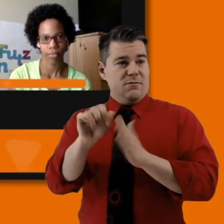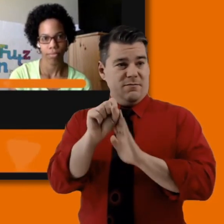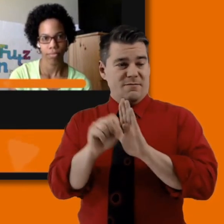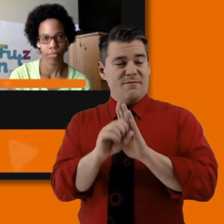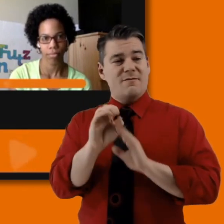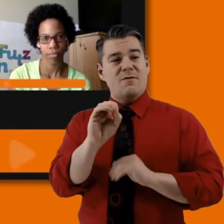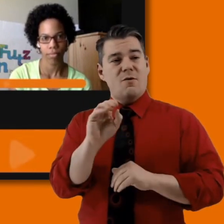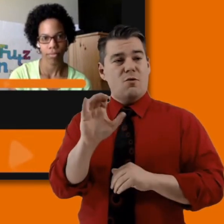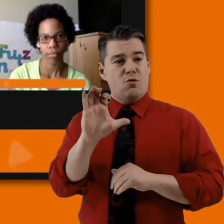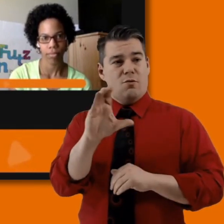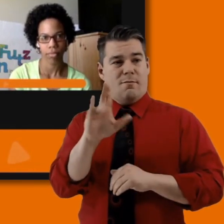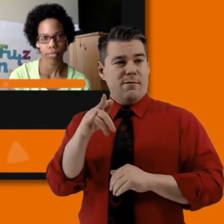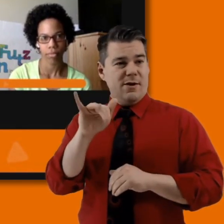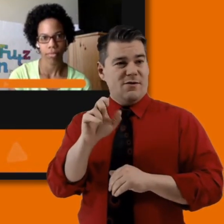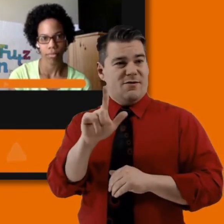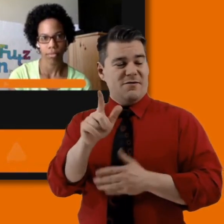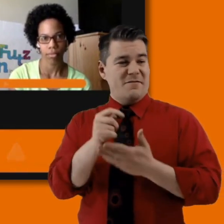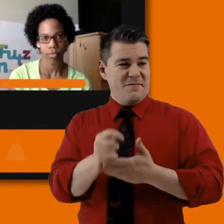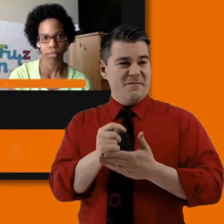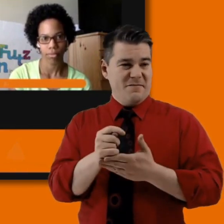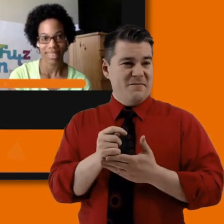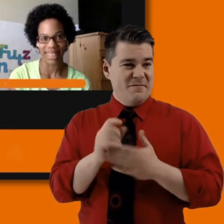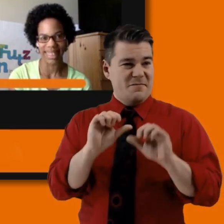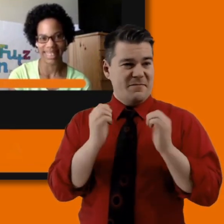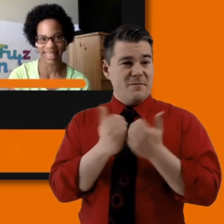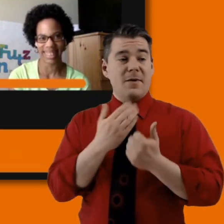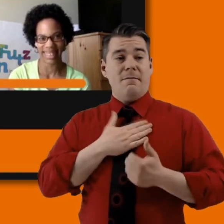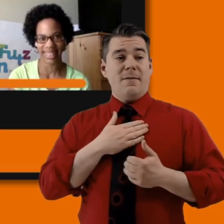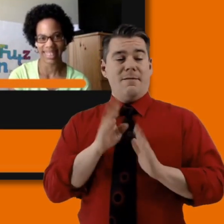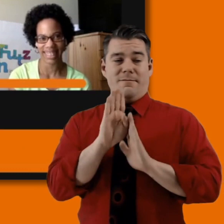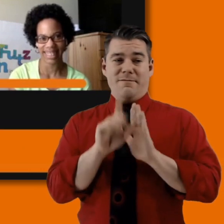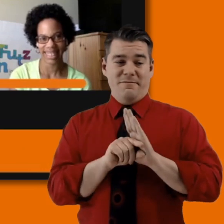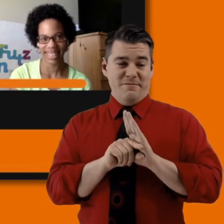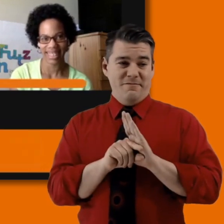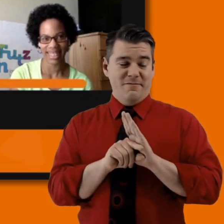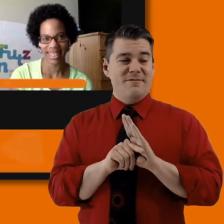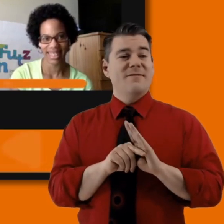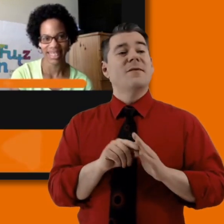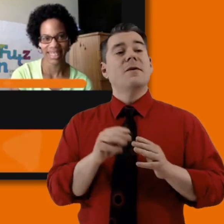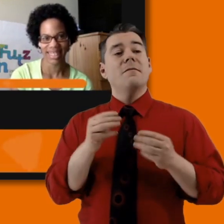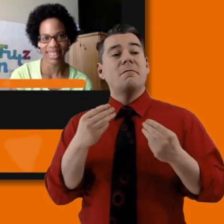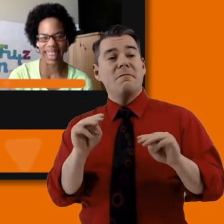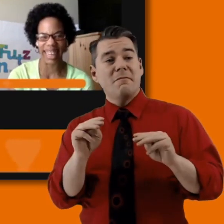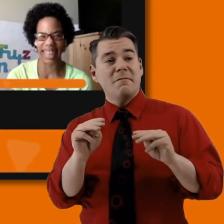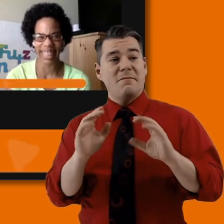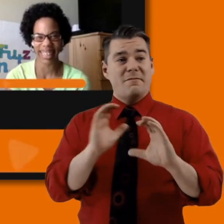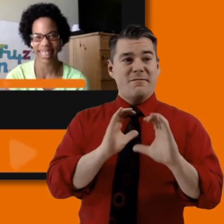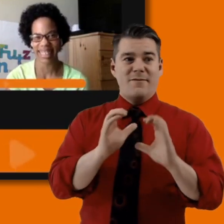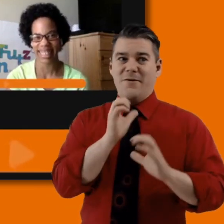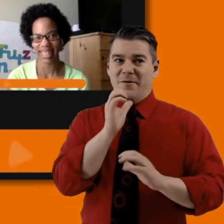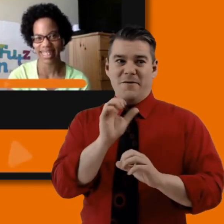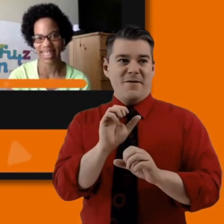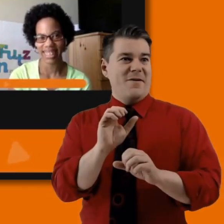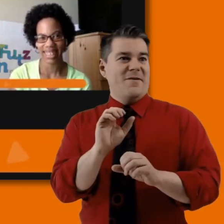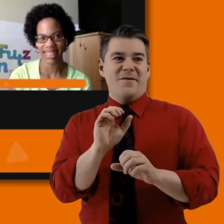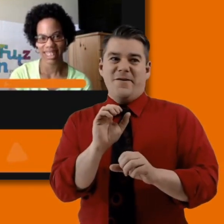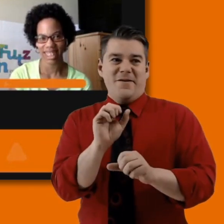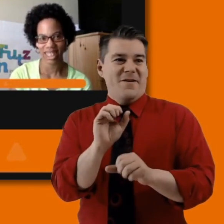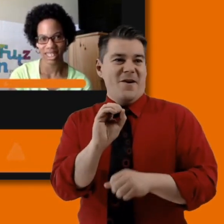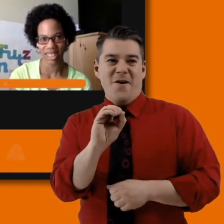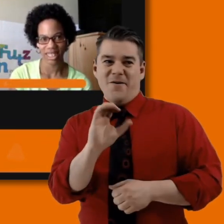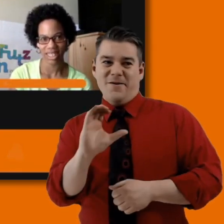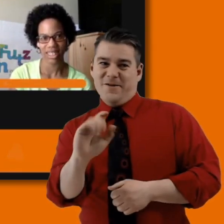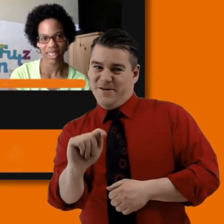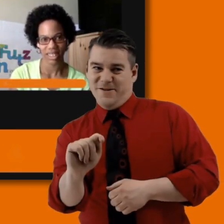My background is in marketing and communications and not occupational therapy. I'm the only person on the board who does not